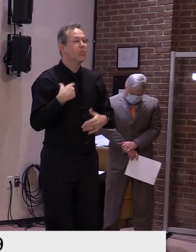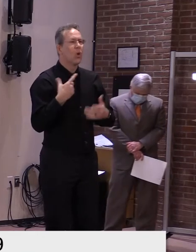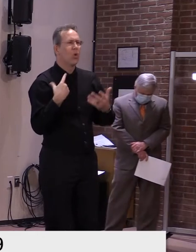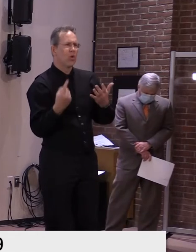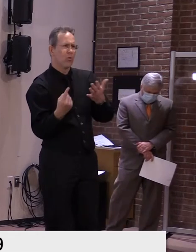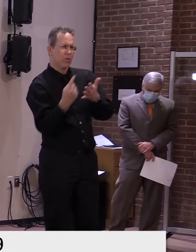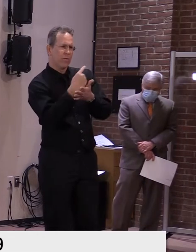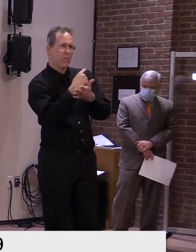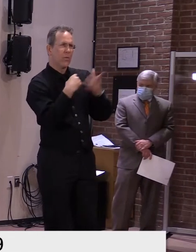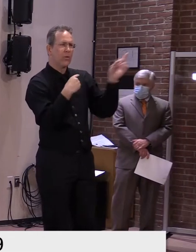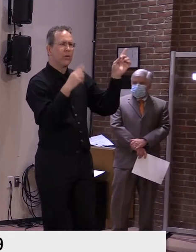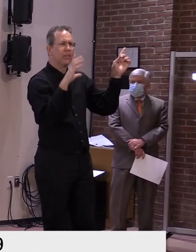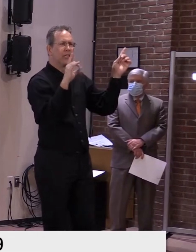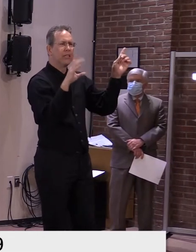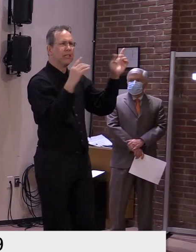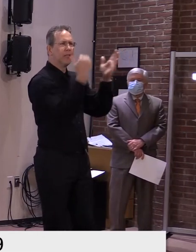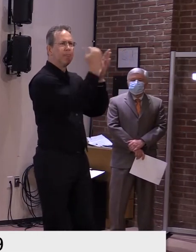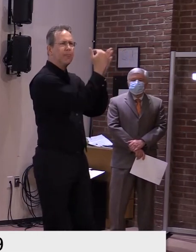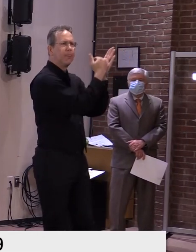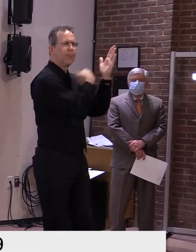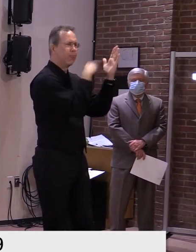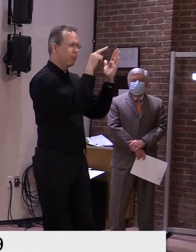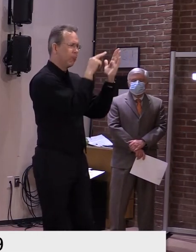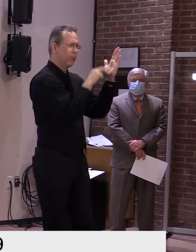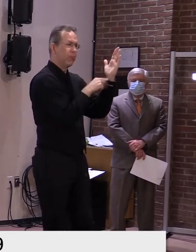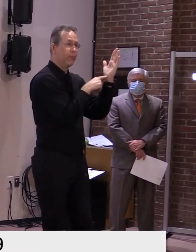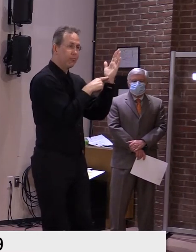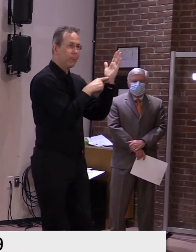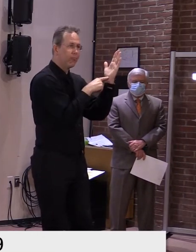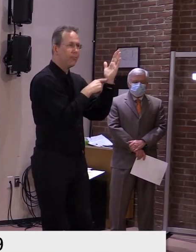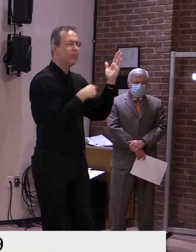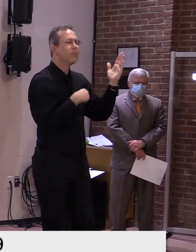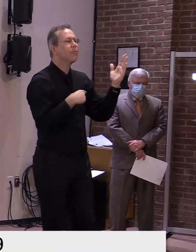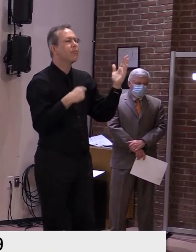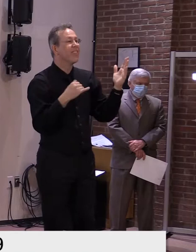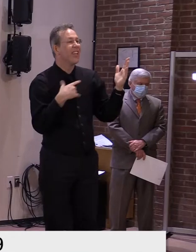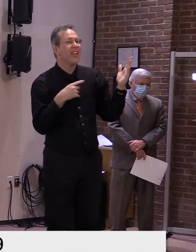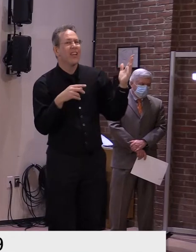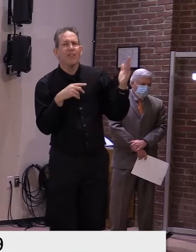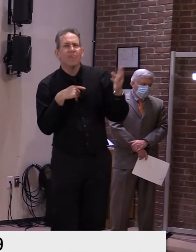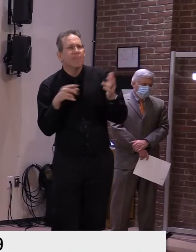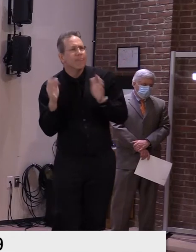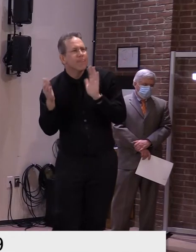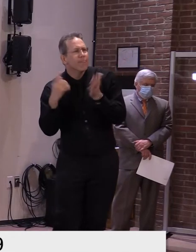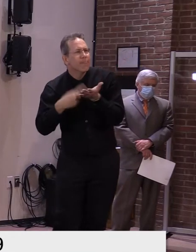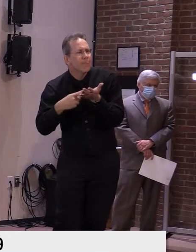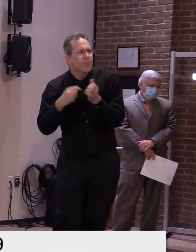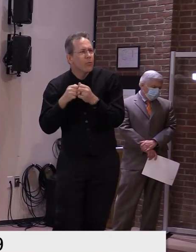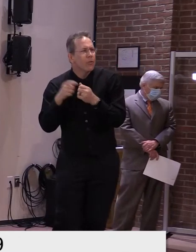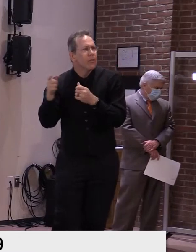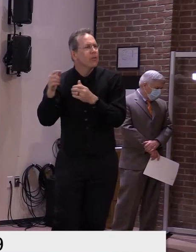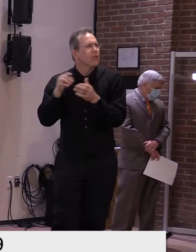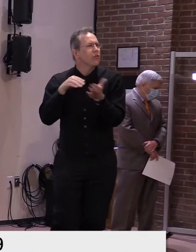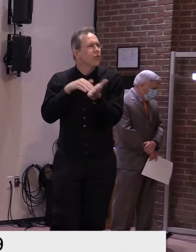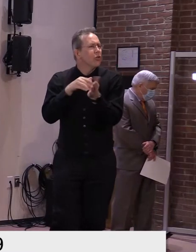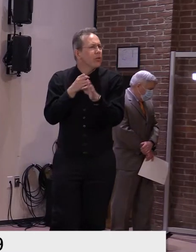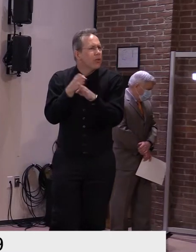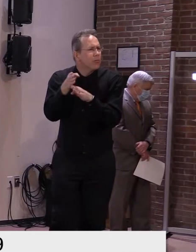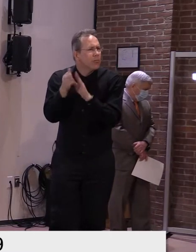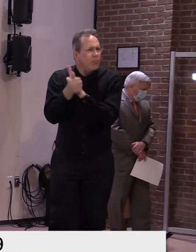cited behind it. This review is being conducted by Dr. Levine in the Health Department in conjunction with infectious disease experts at